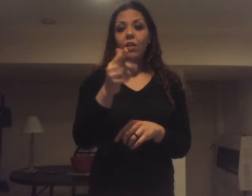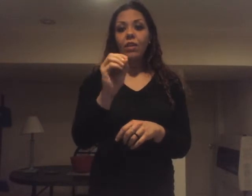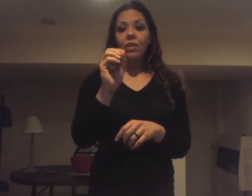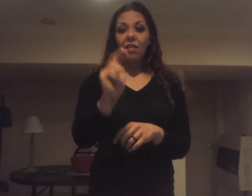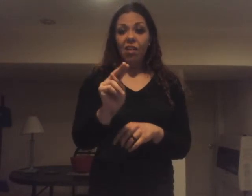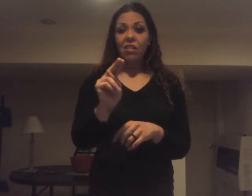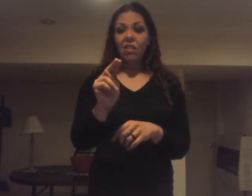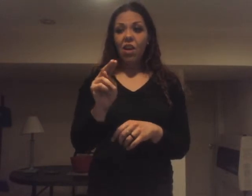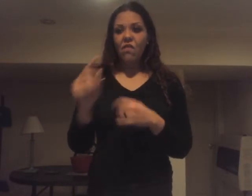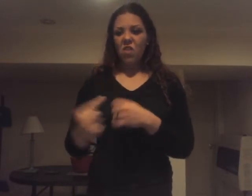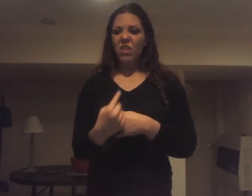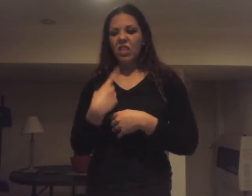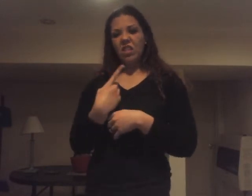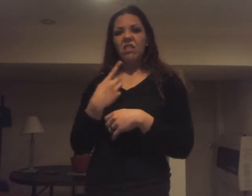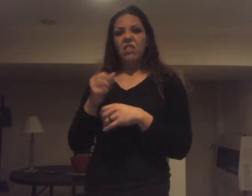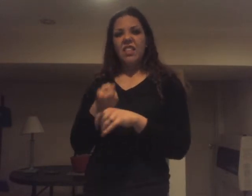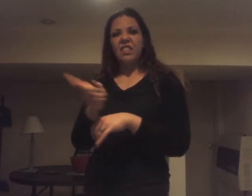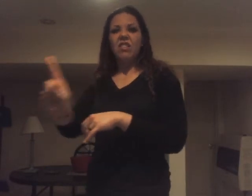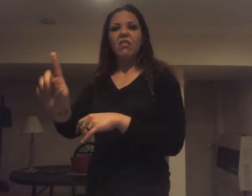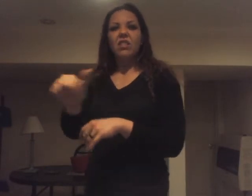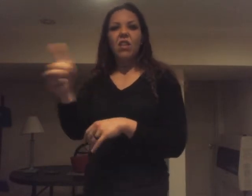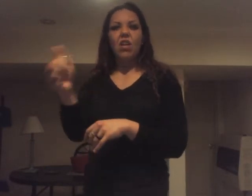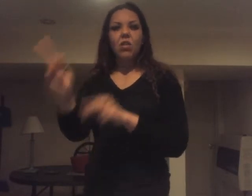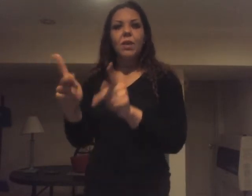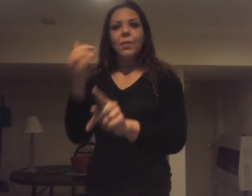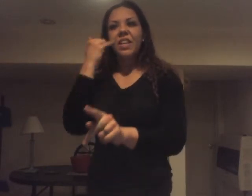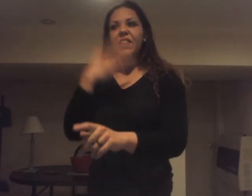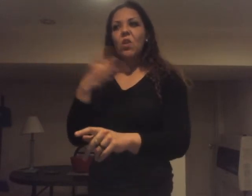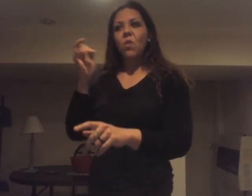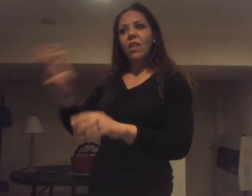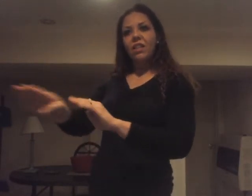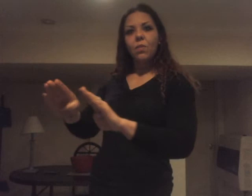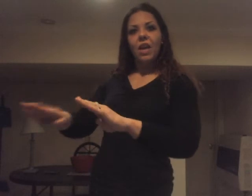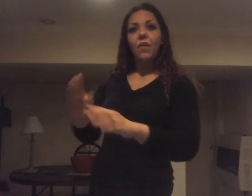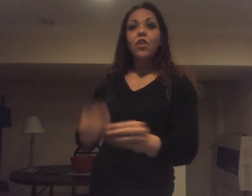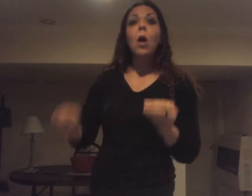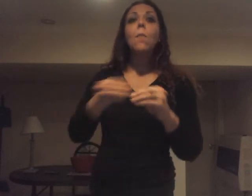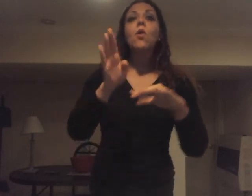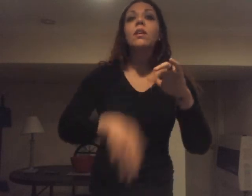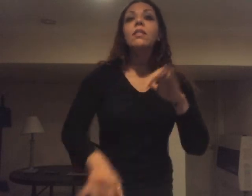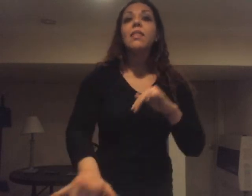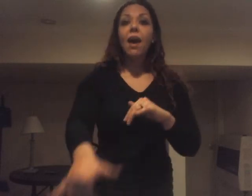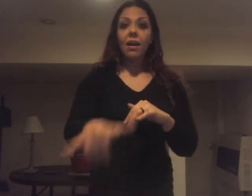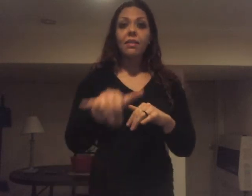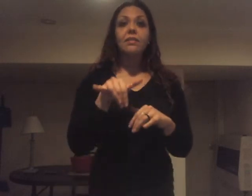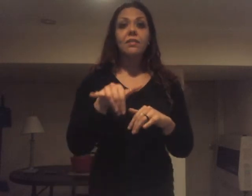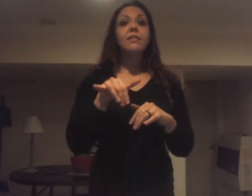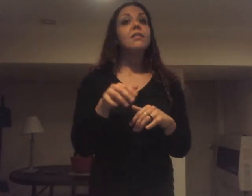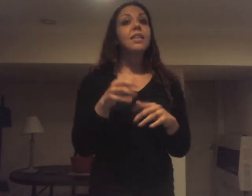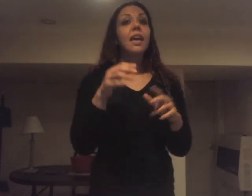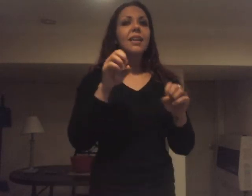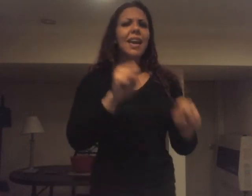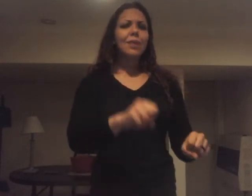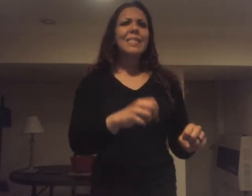you don't like or don't like their behavior. And more than that, it can be stigmatizing. It can affect their